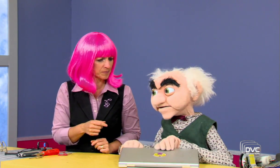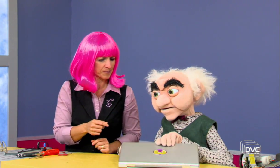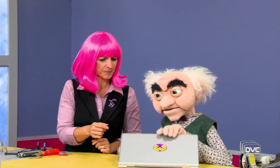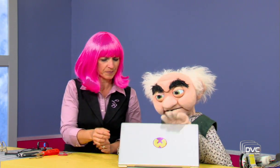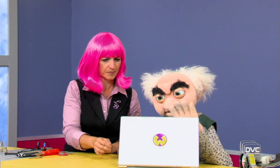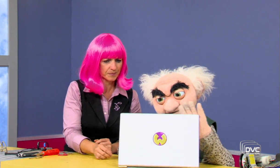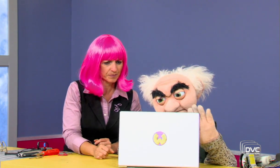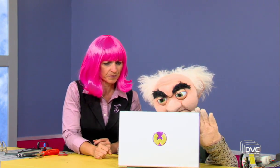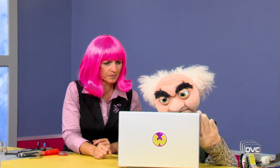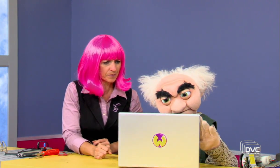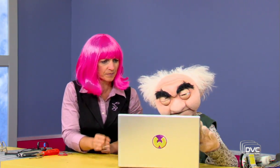on?